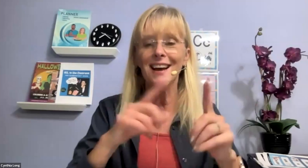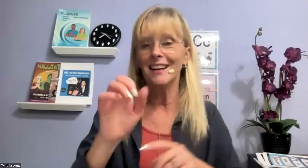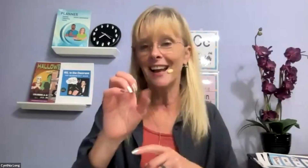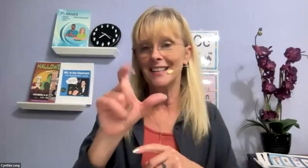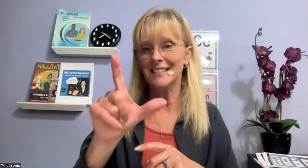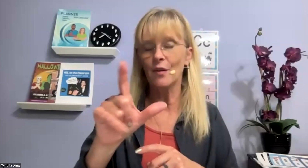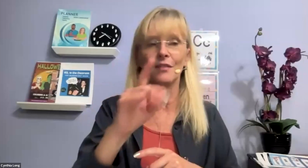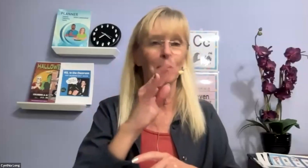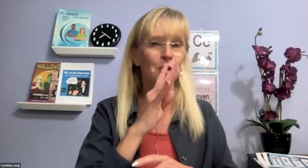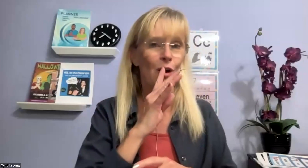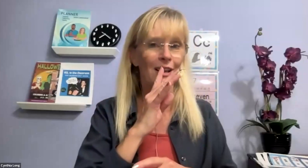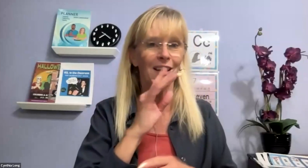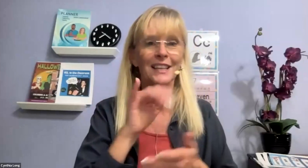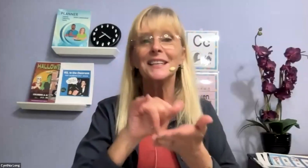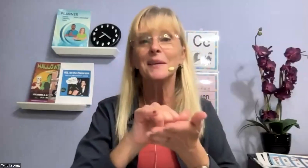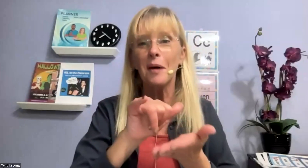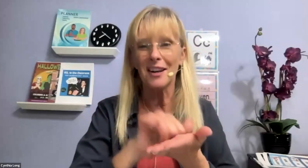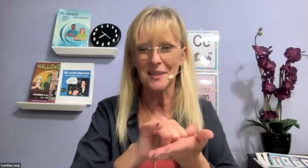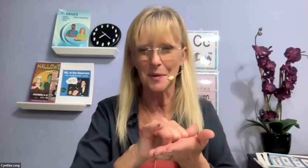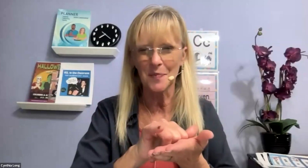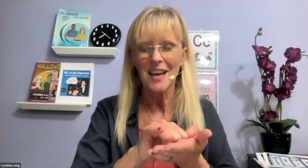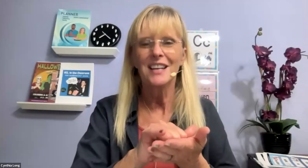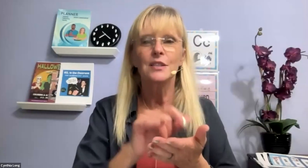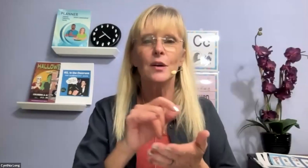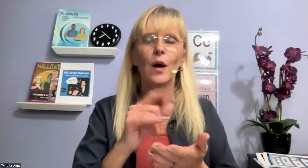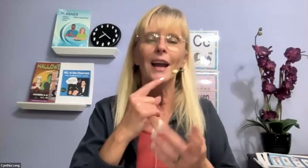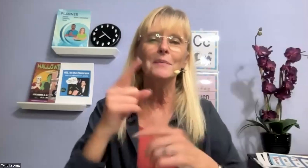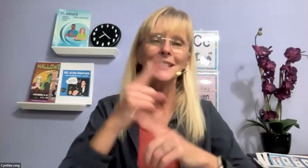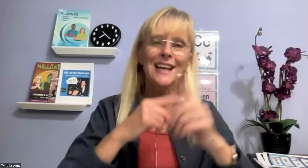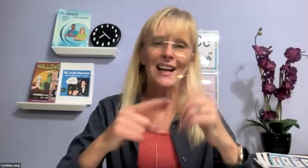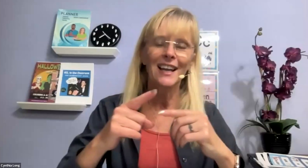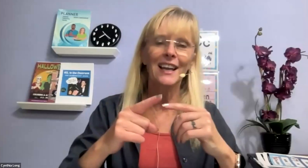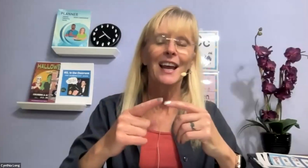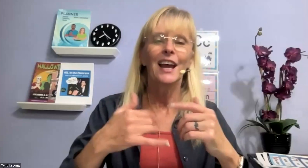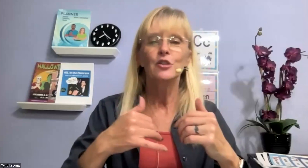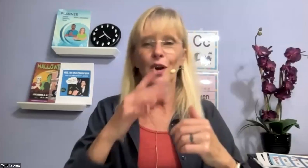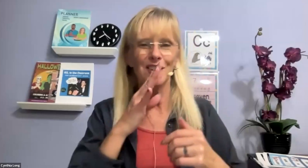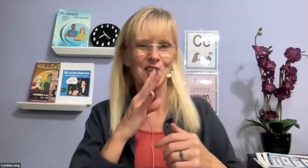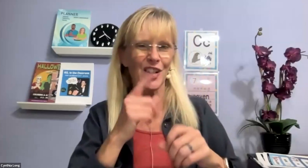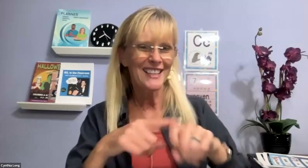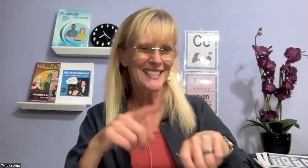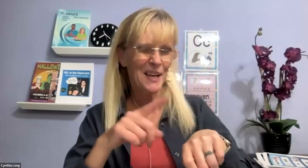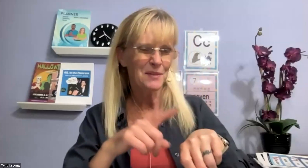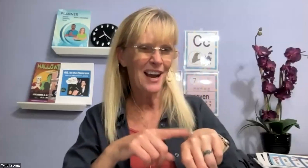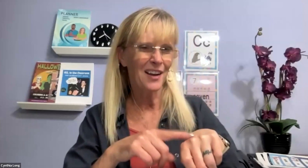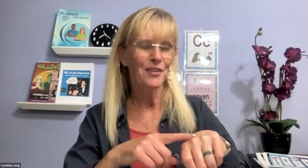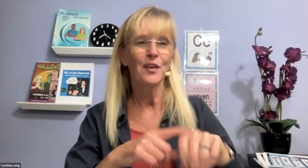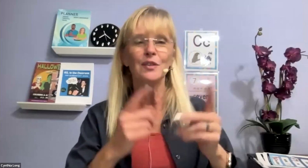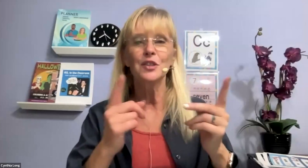sign ASL if I'm talking. It's impossible. So I am signing and trying to talk at the same time for those who